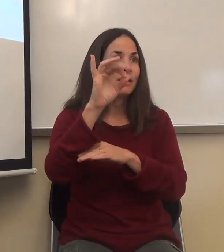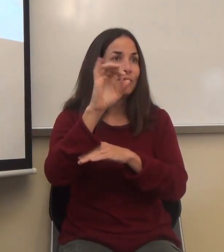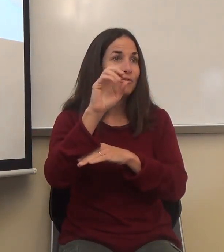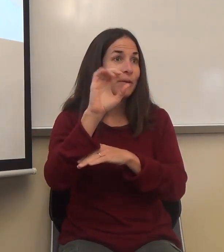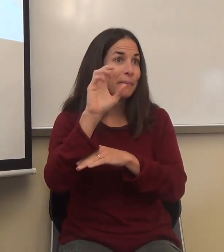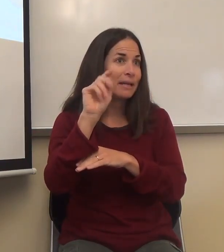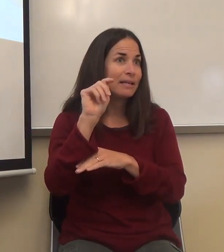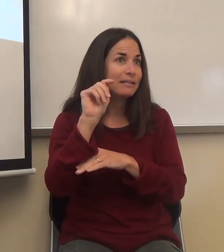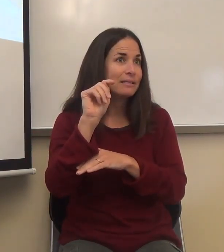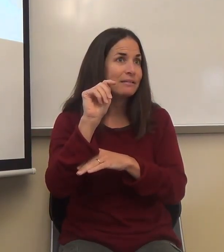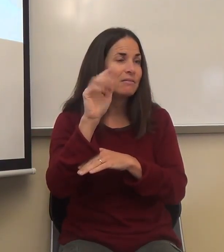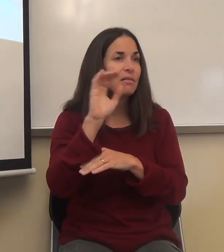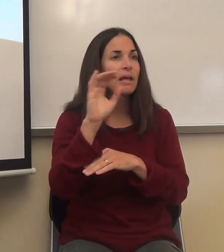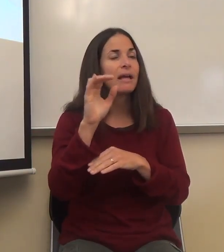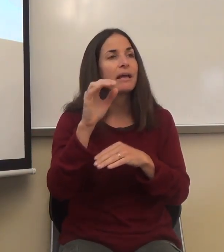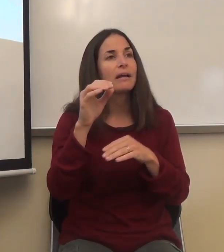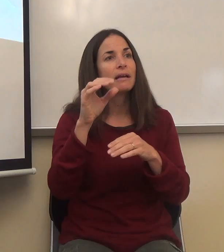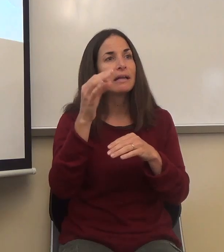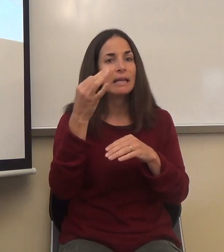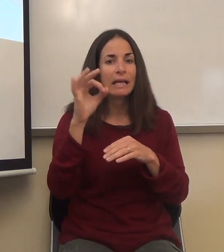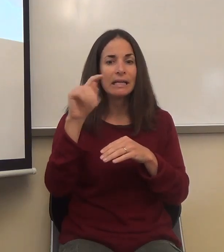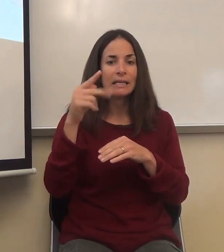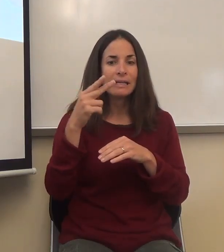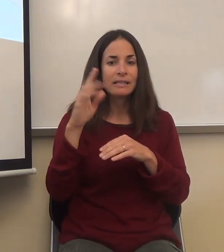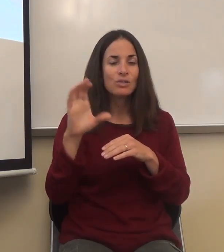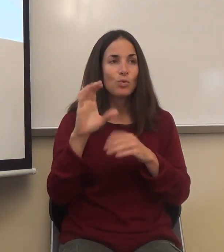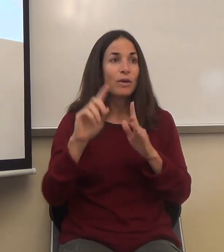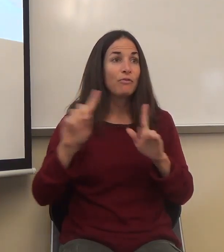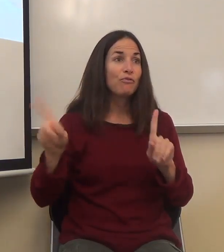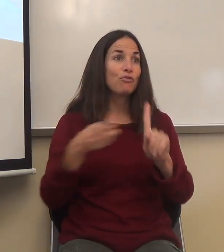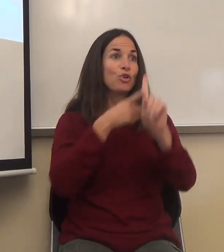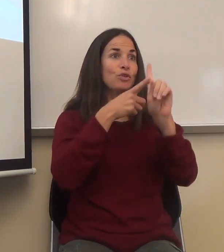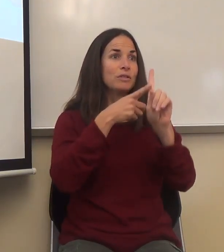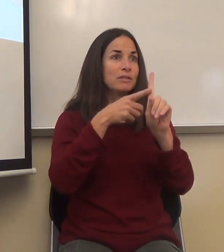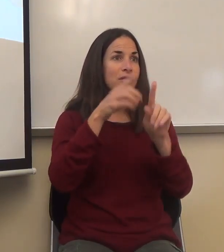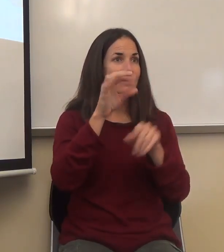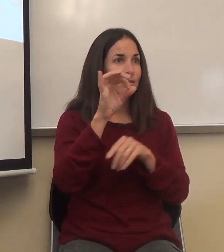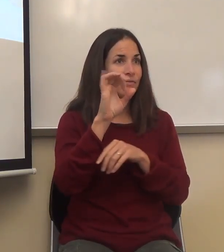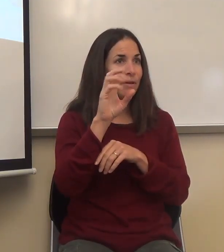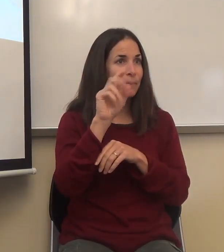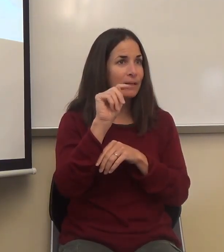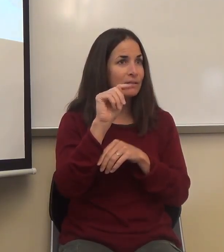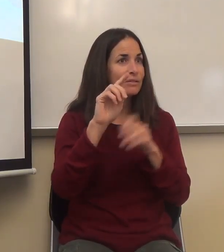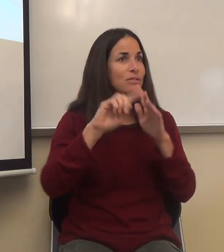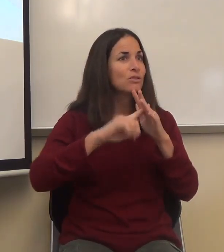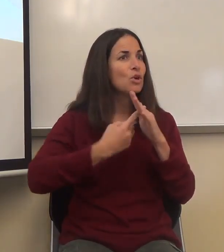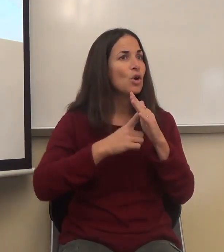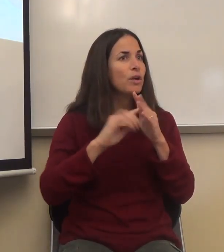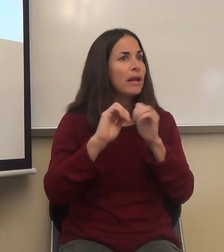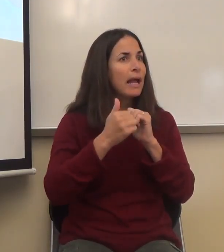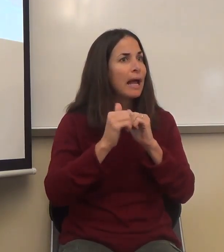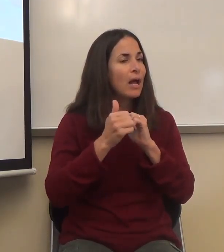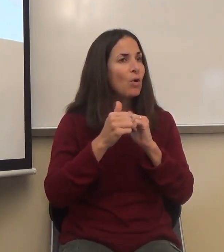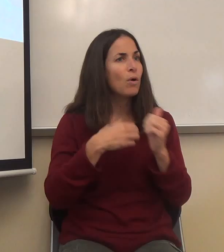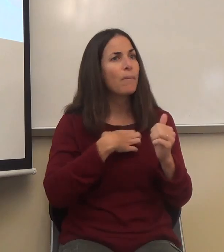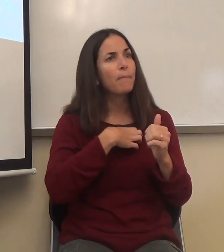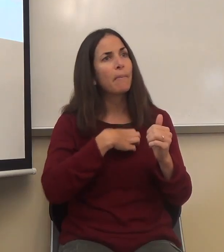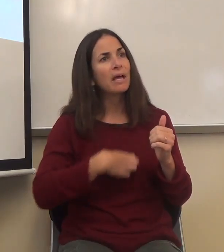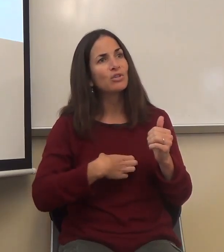the 19th century's first feminists started out as passionate abolitionists. So